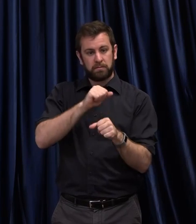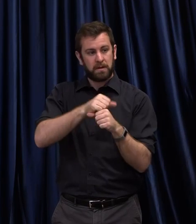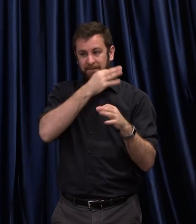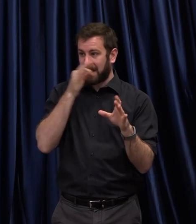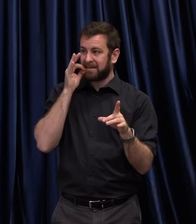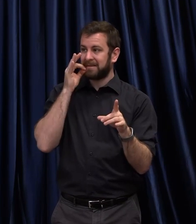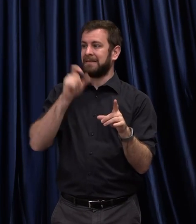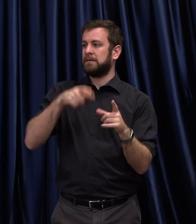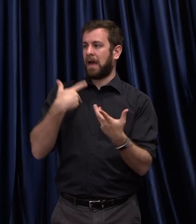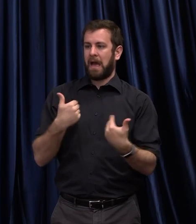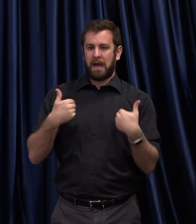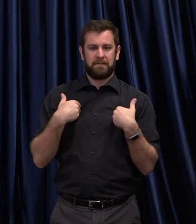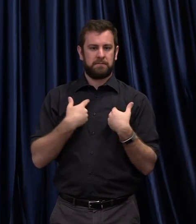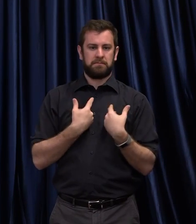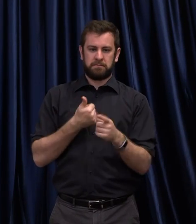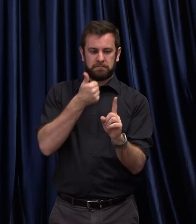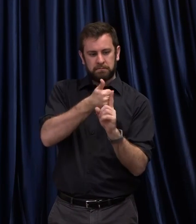Controlling of the self.